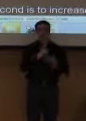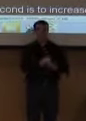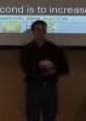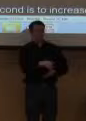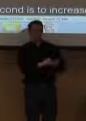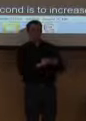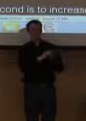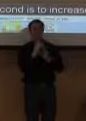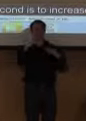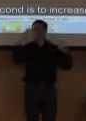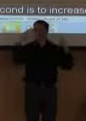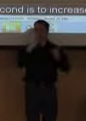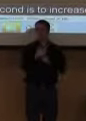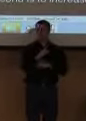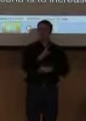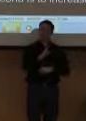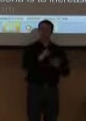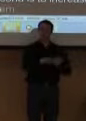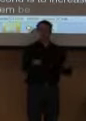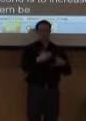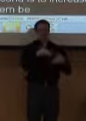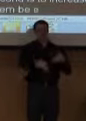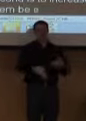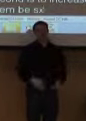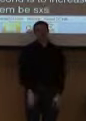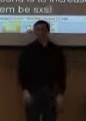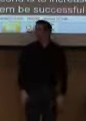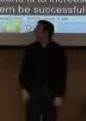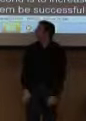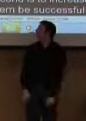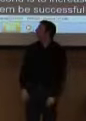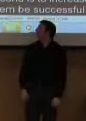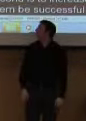be successful and receive their degrees at the end.